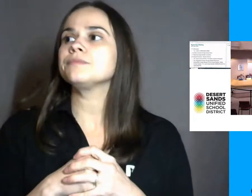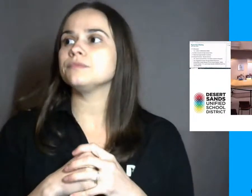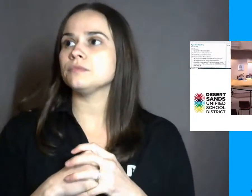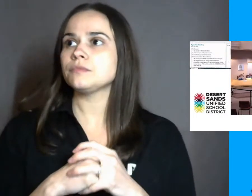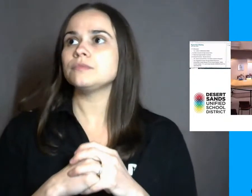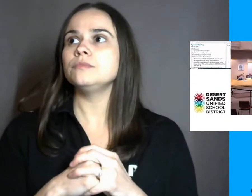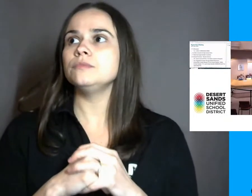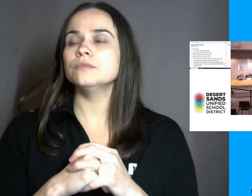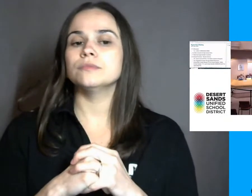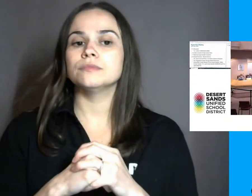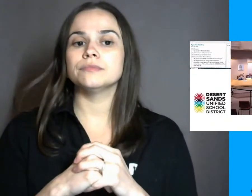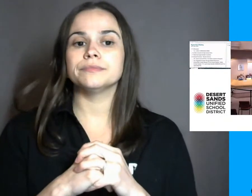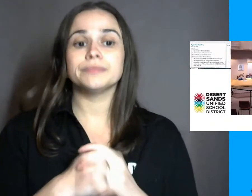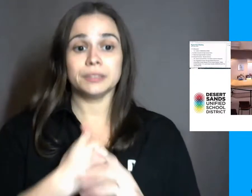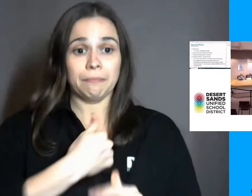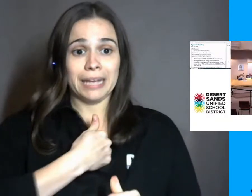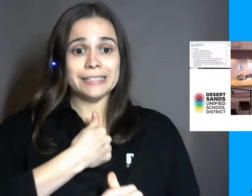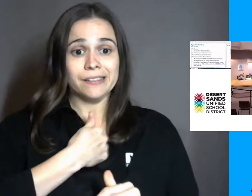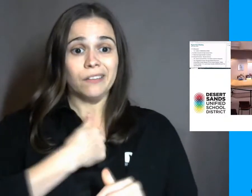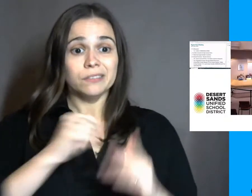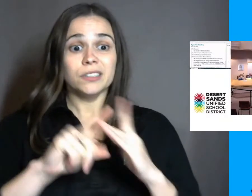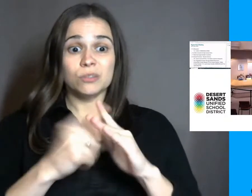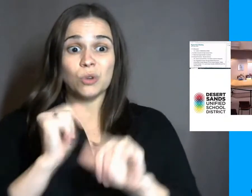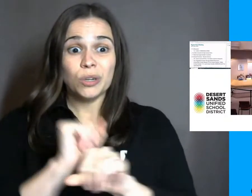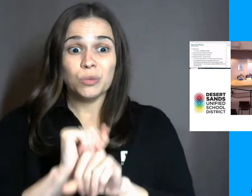in classified, I understand